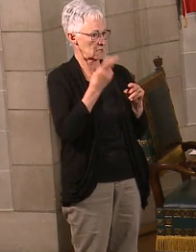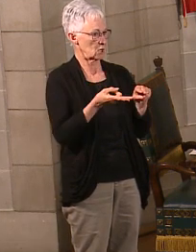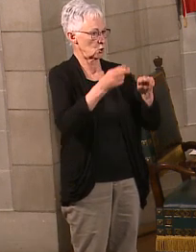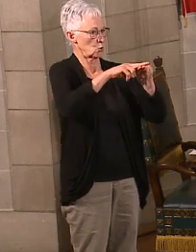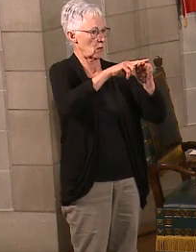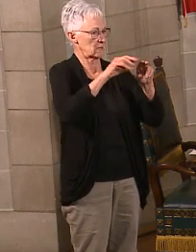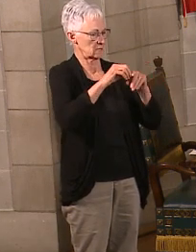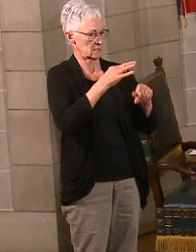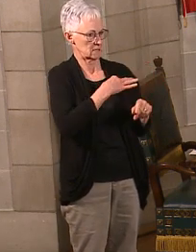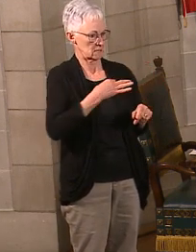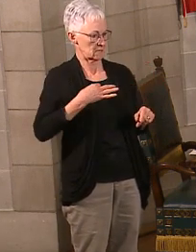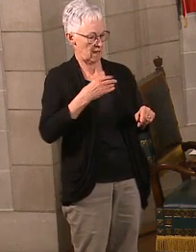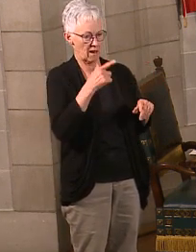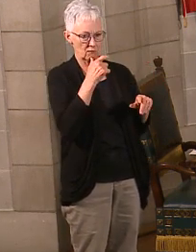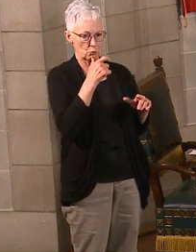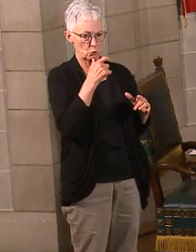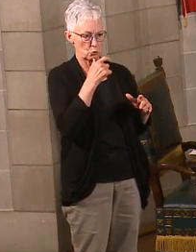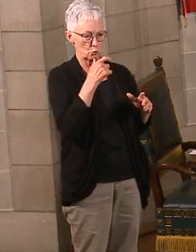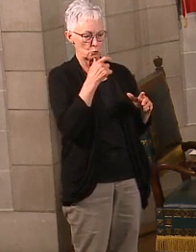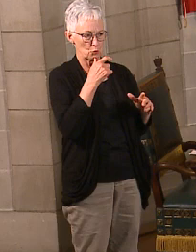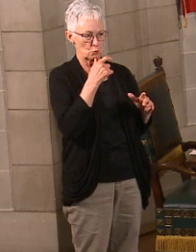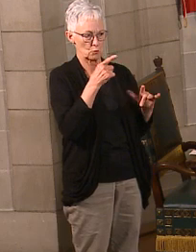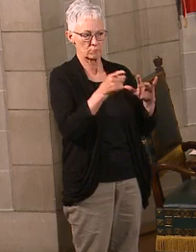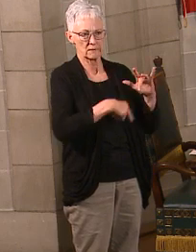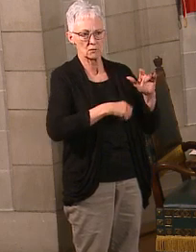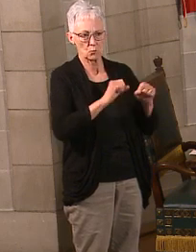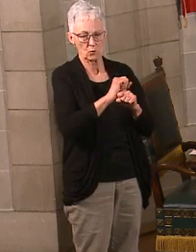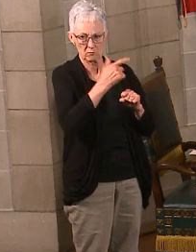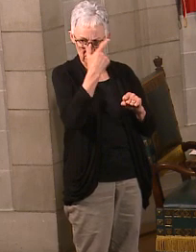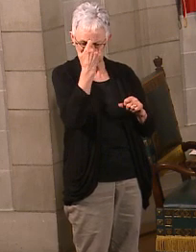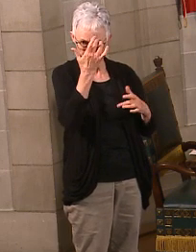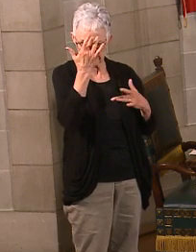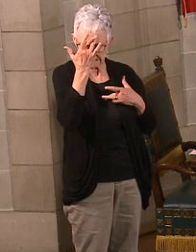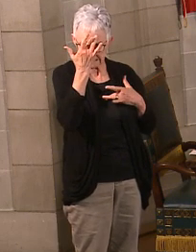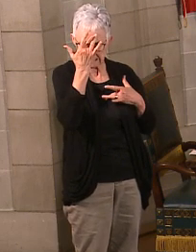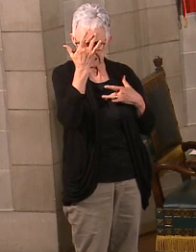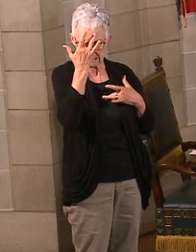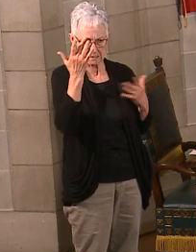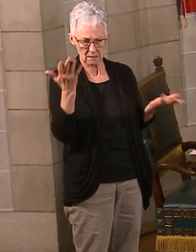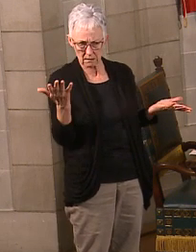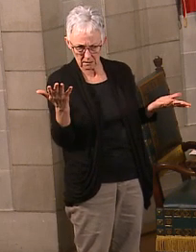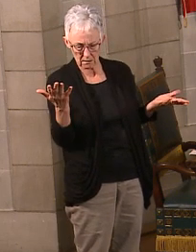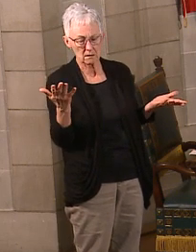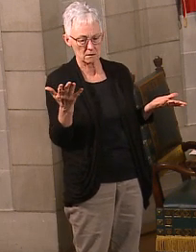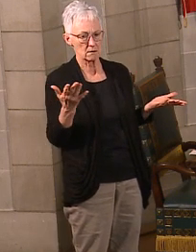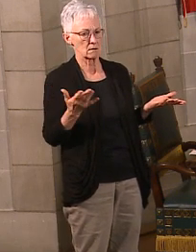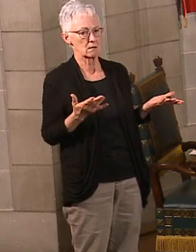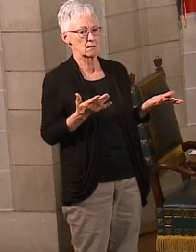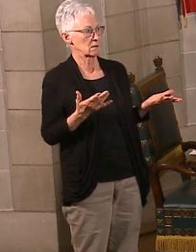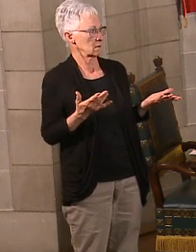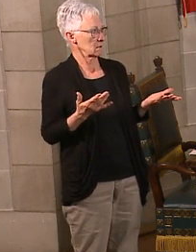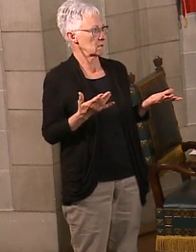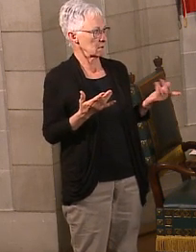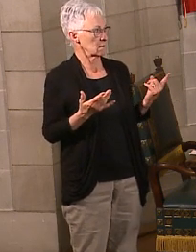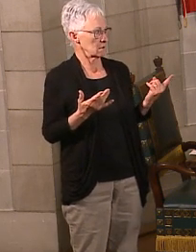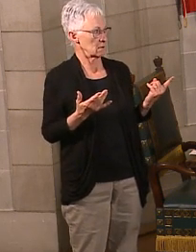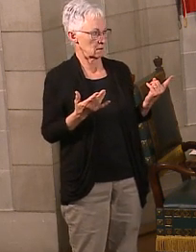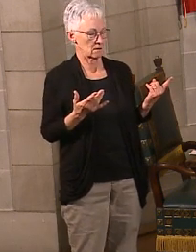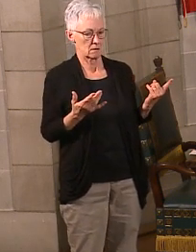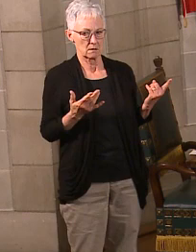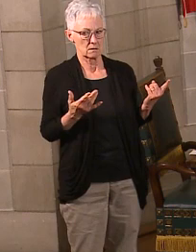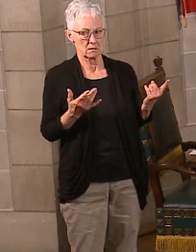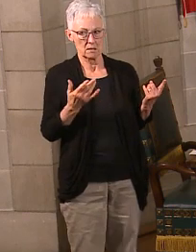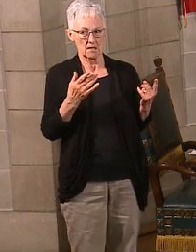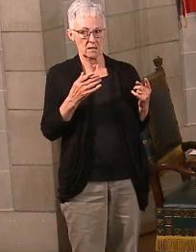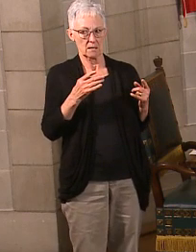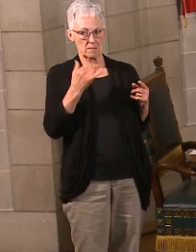staff absences or vacancies, staff absences? Calling in sick, that sort of. Yes, so people calling in sick due to the virus